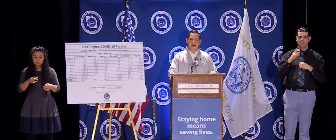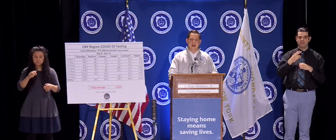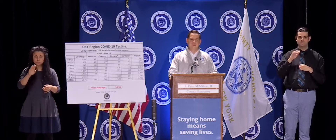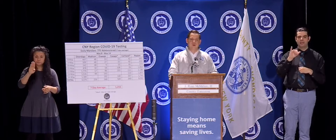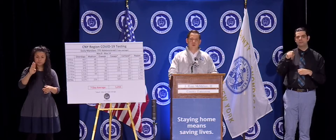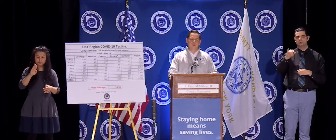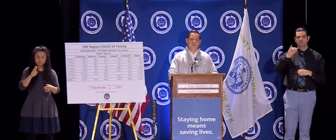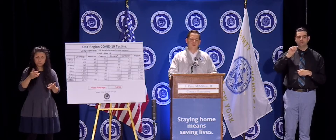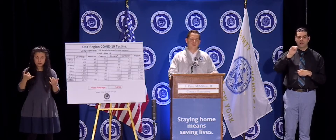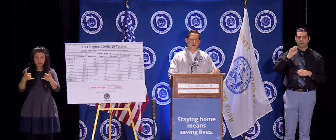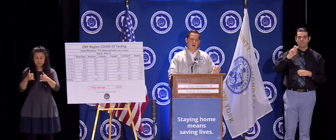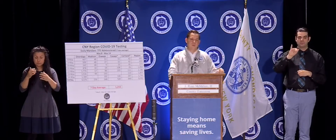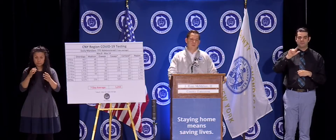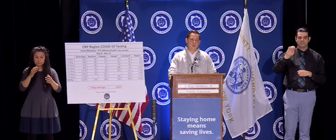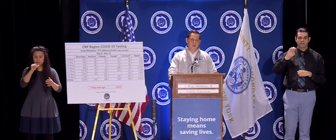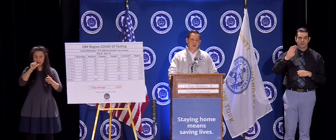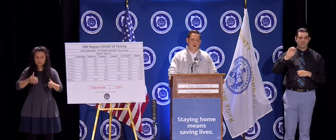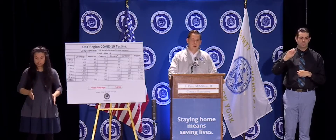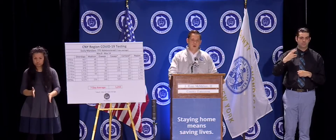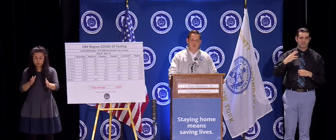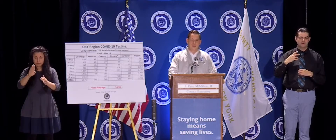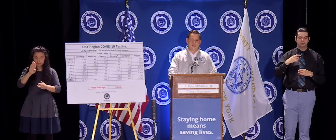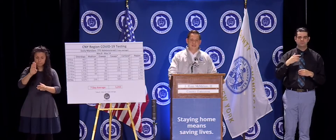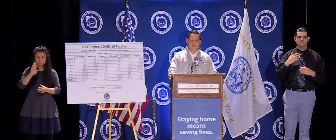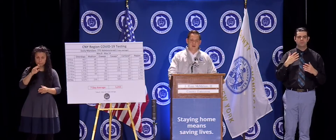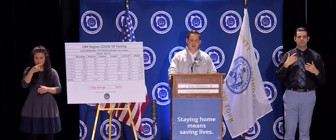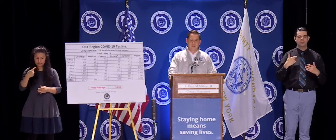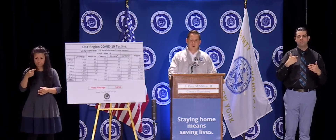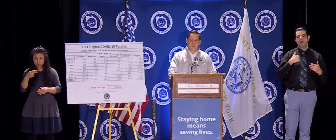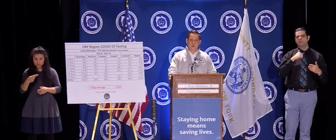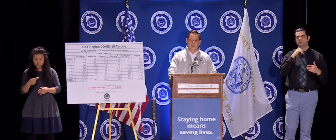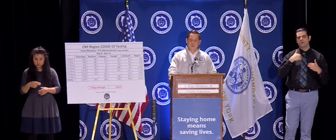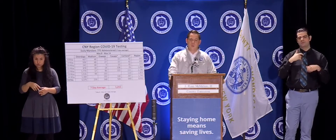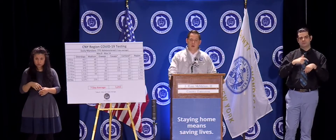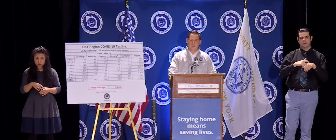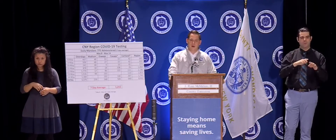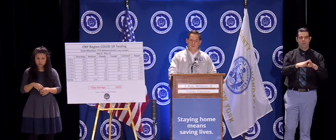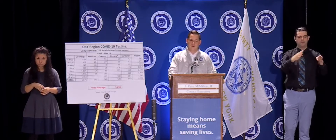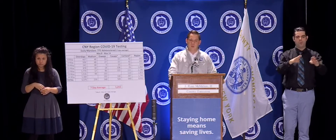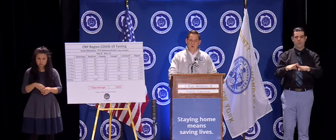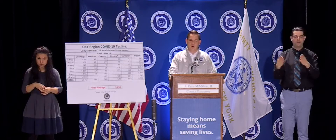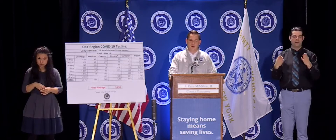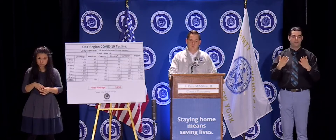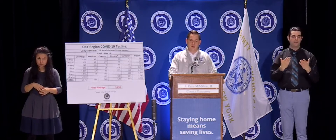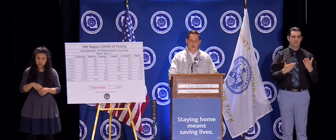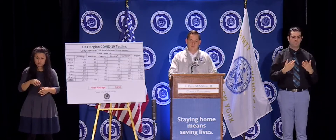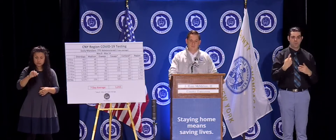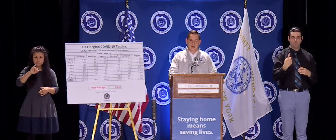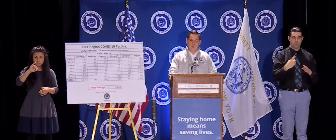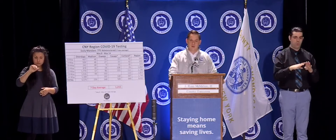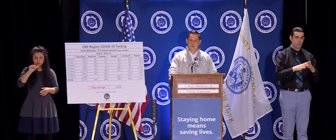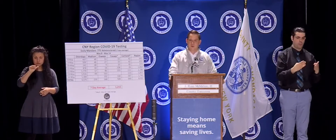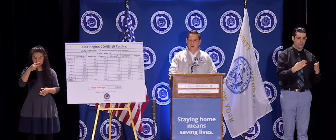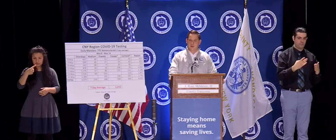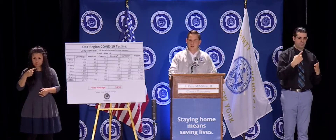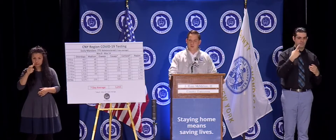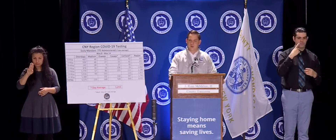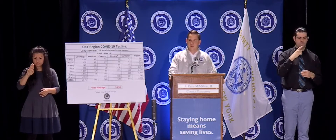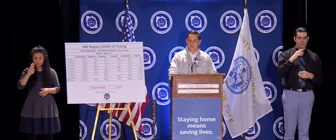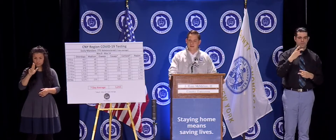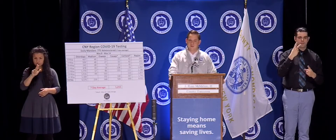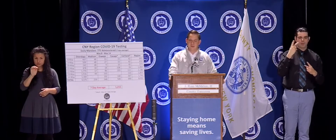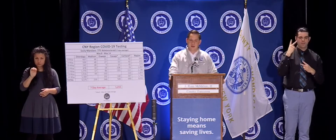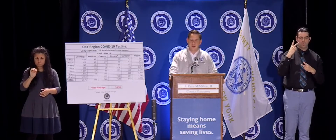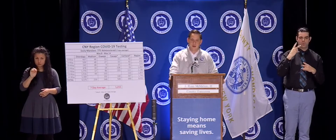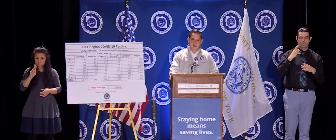and time to open both of them up. We're considering opening up one of them for Memorial Day weekend. I went to Oneida Lake